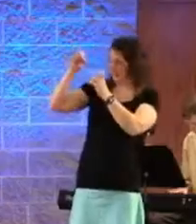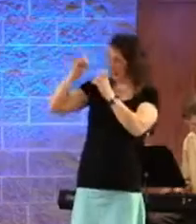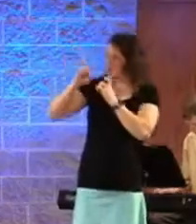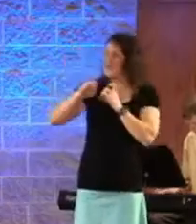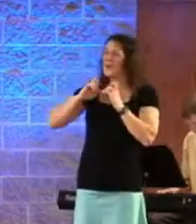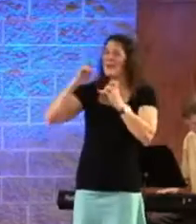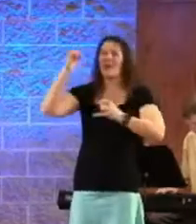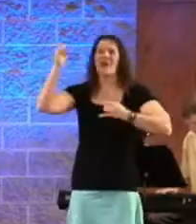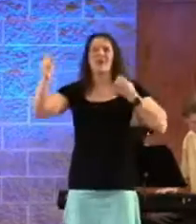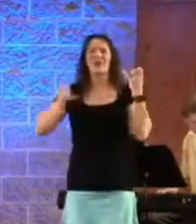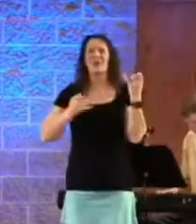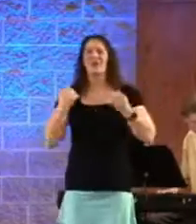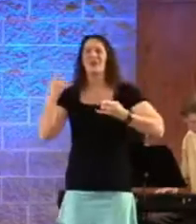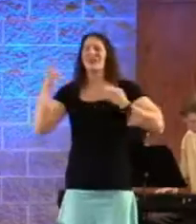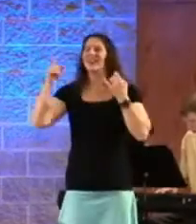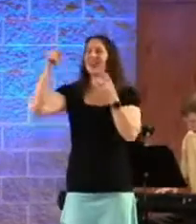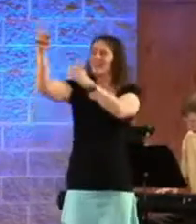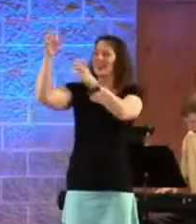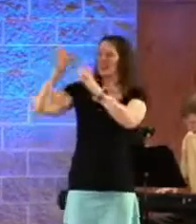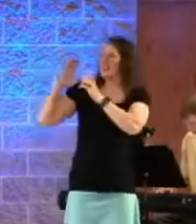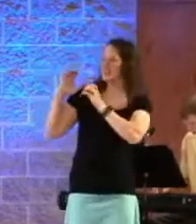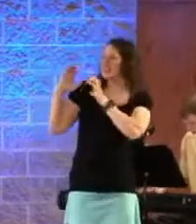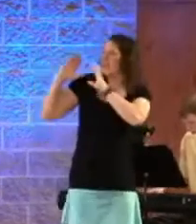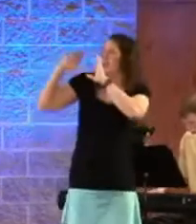Joy, you have taken my